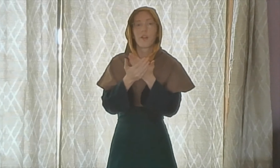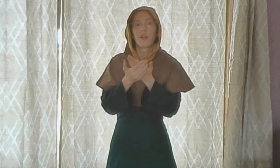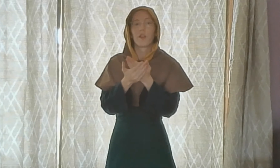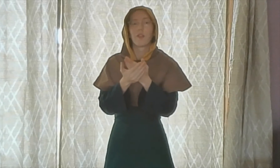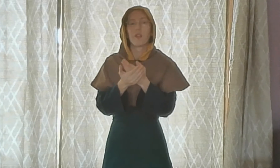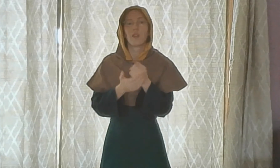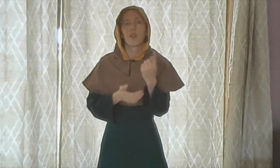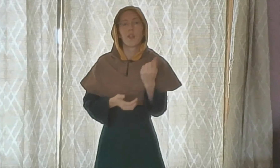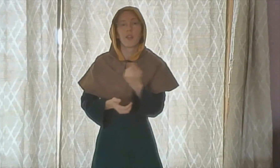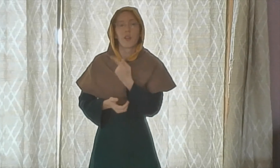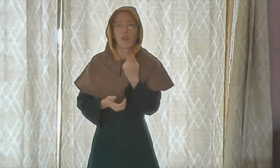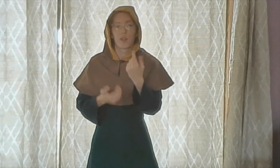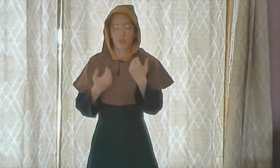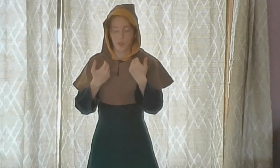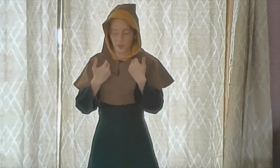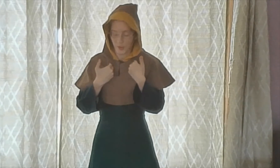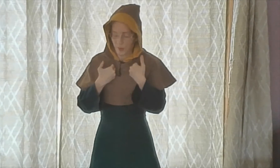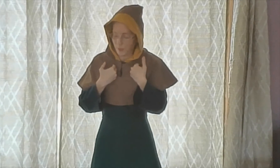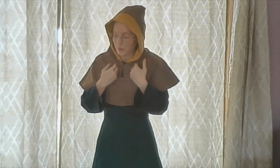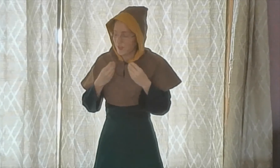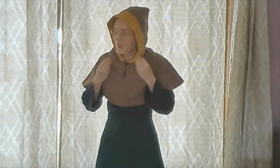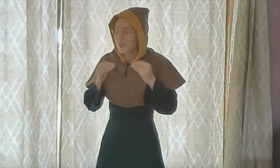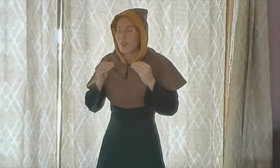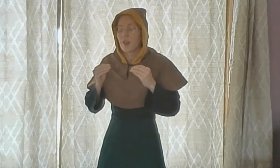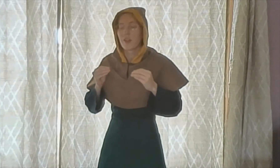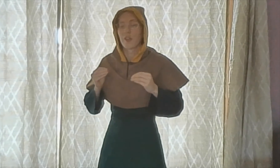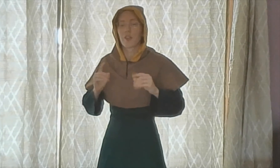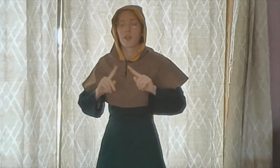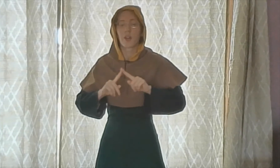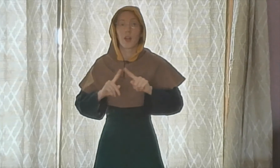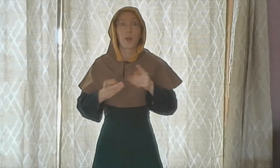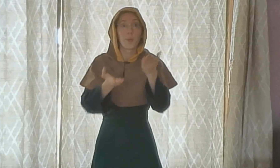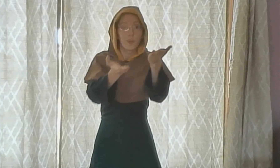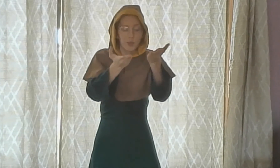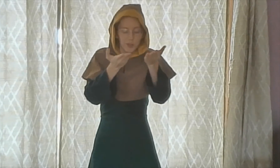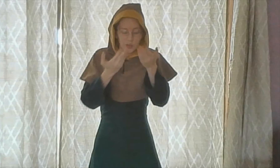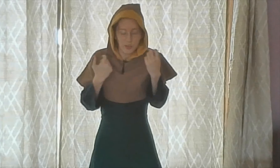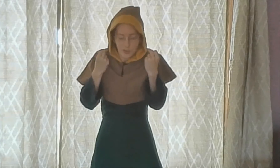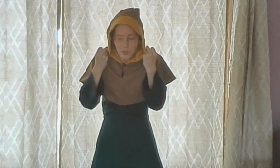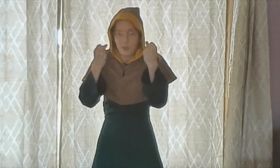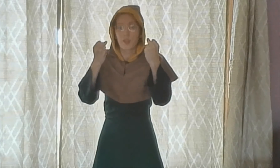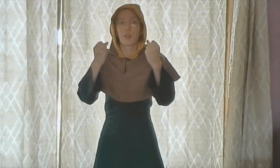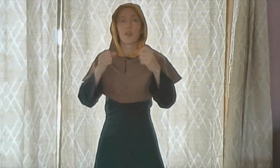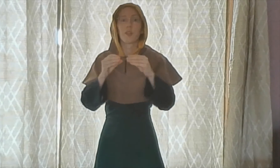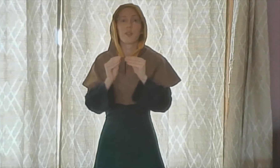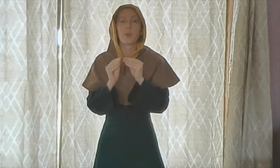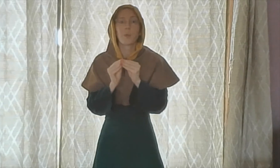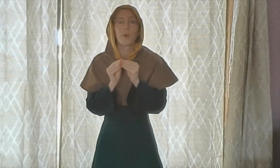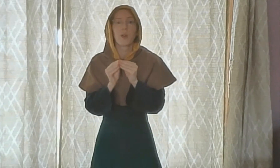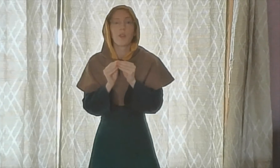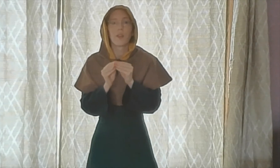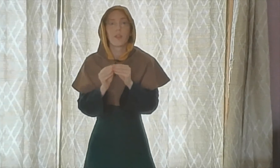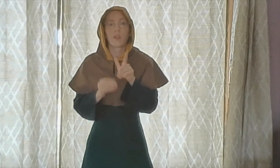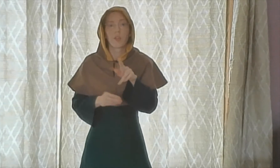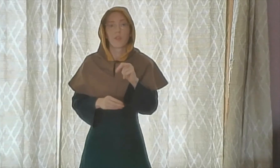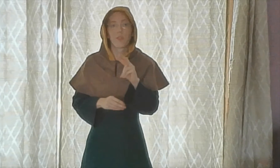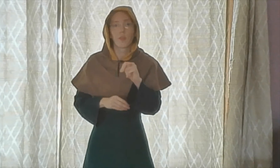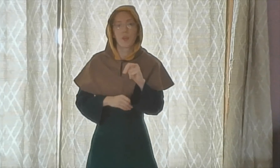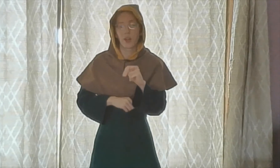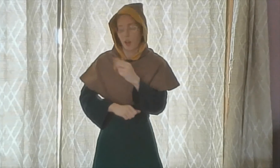own. You who give more strength to me than I would know alone. My